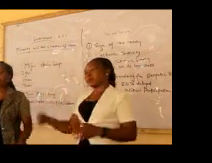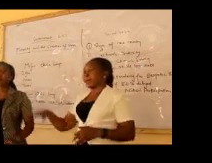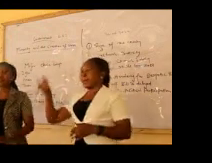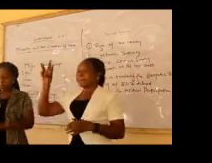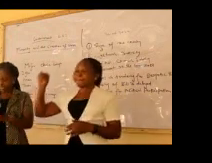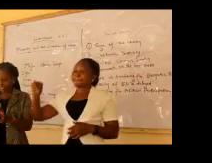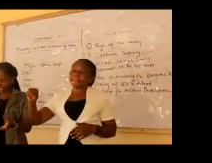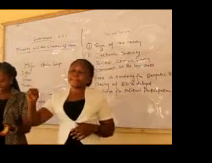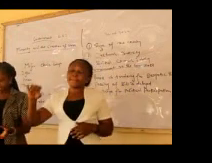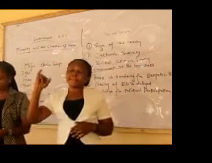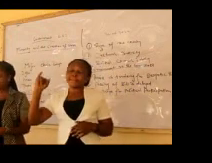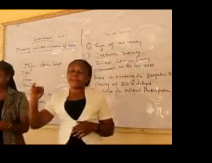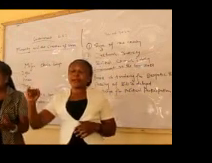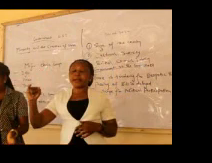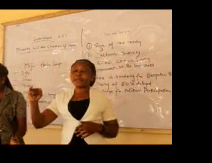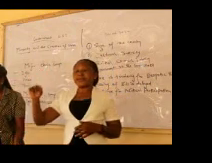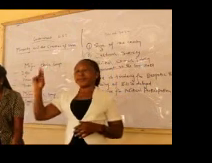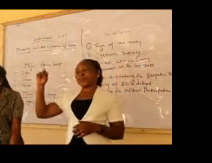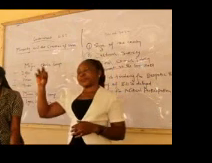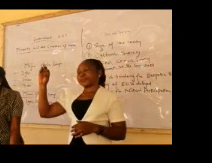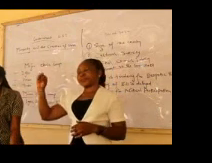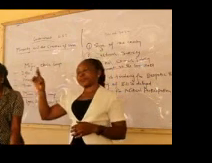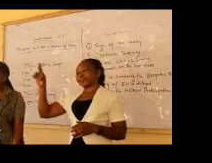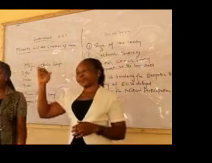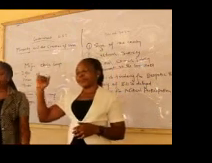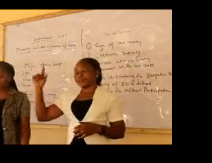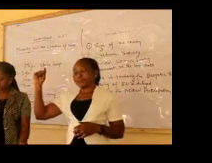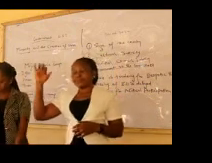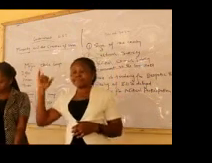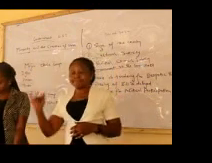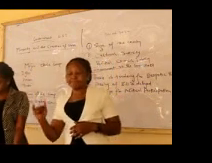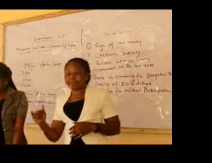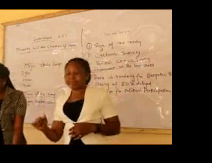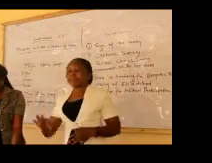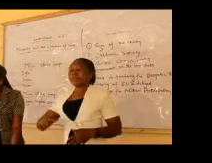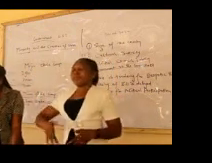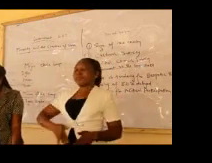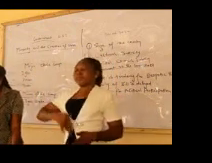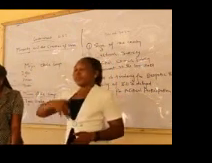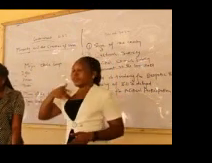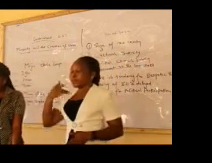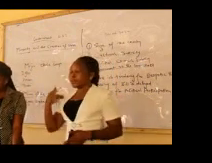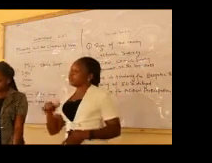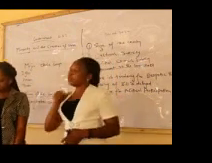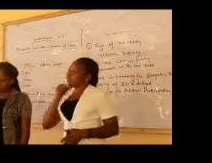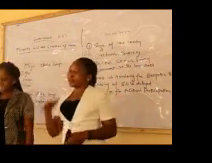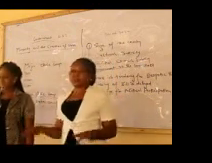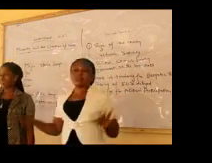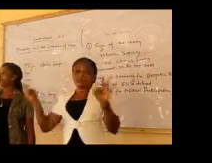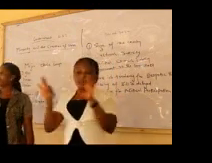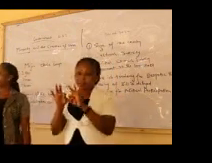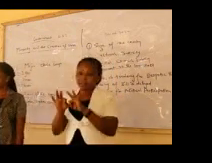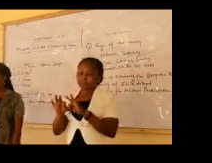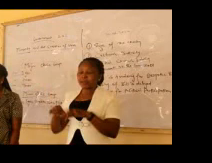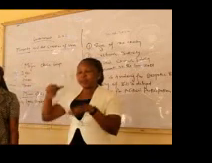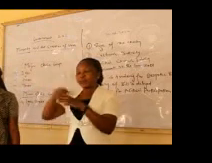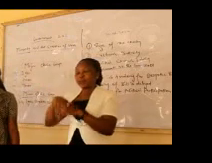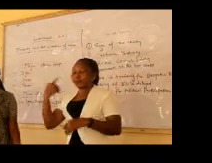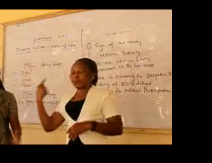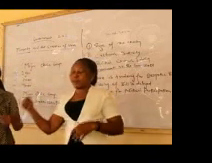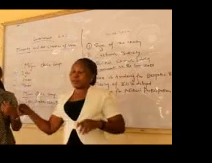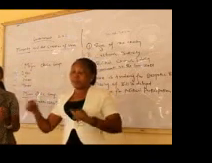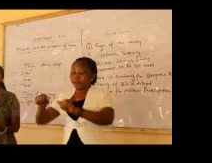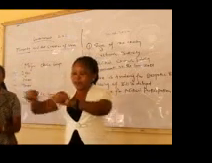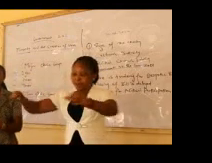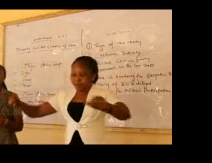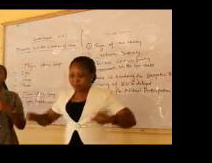ethnic groups feel marginalized as less important in the region. that they found themselves, and as a result, they